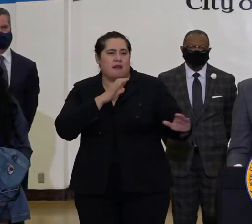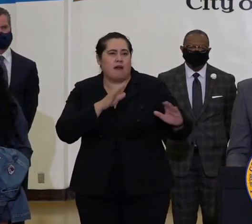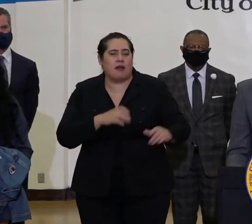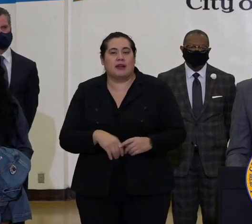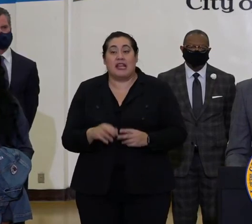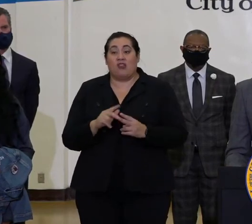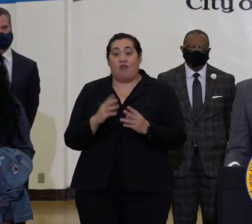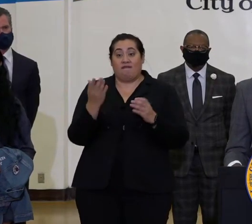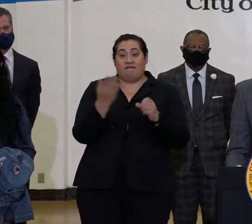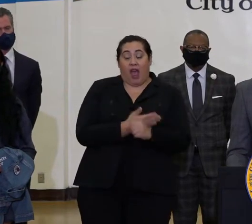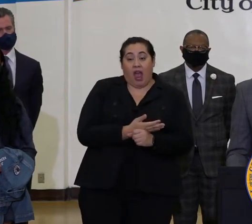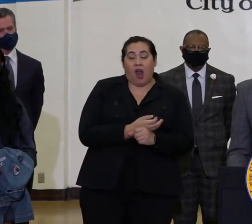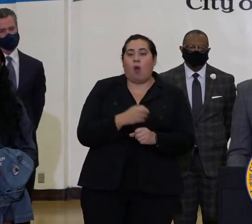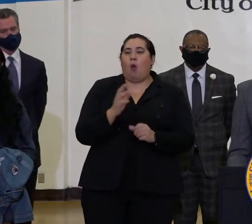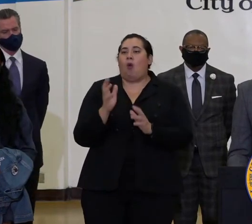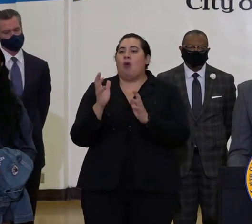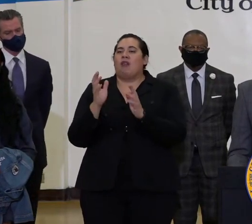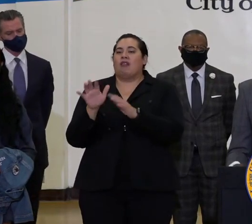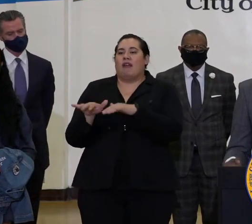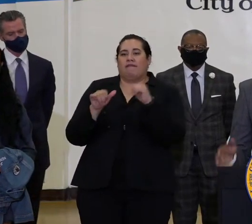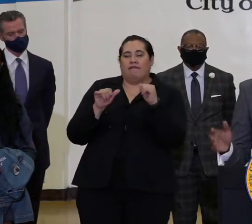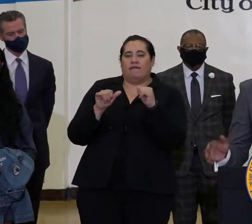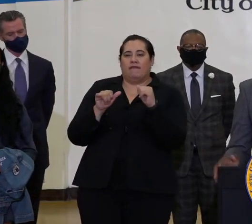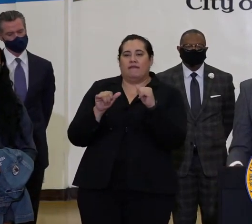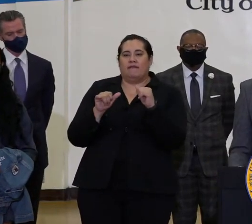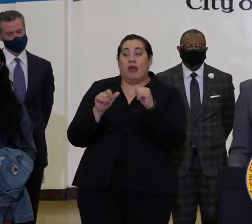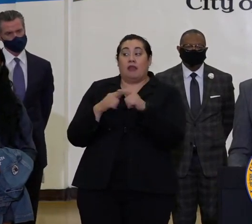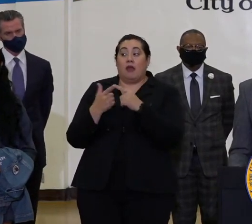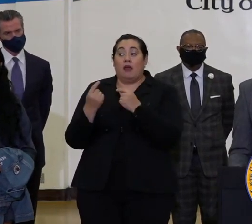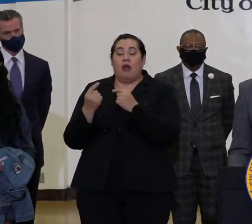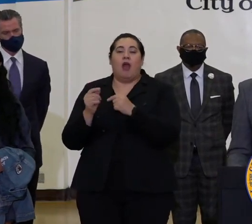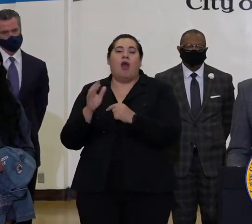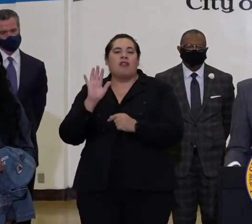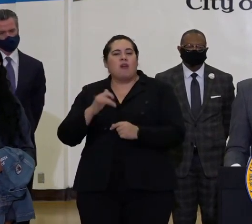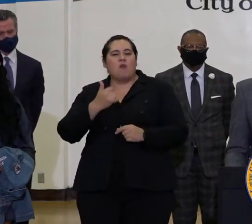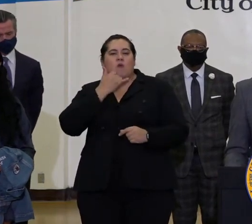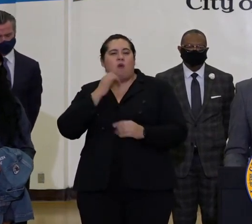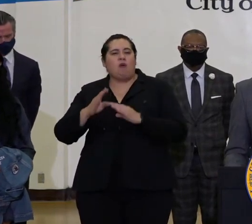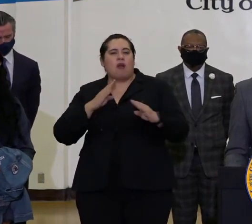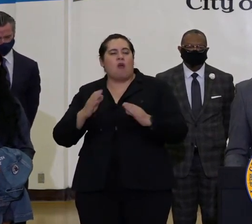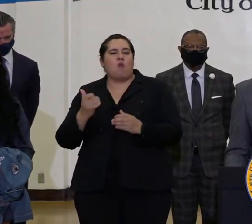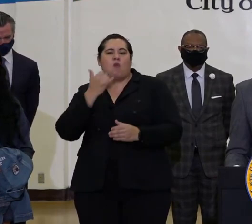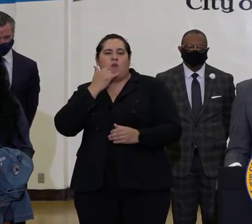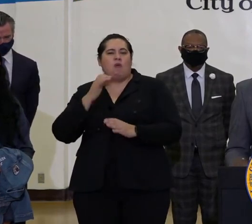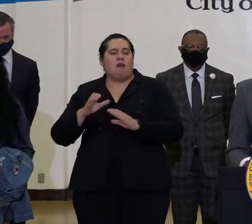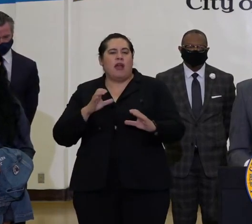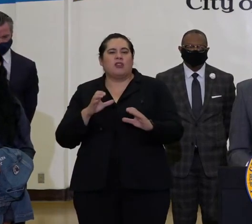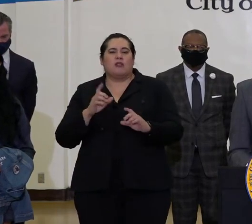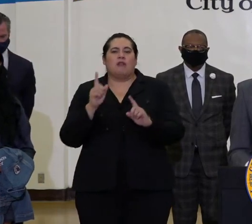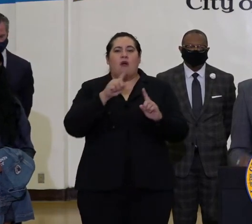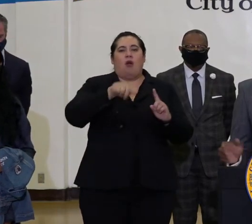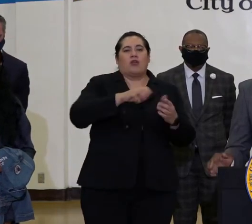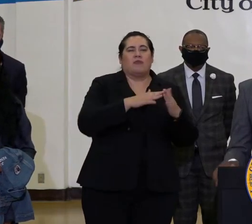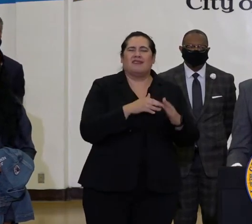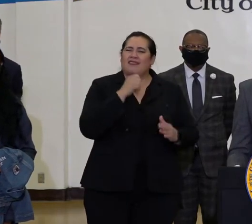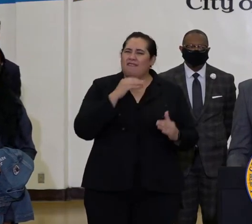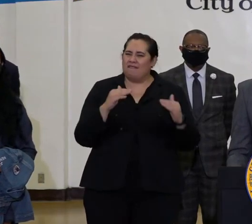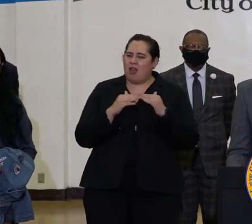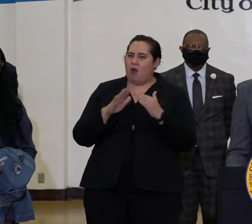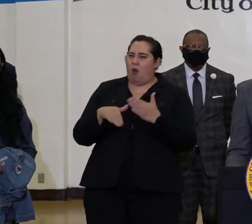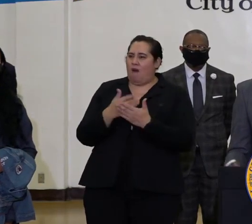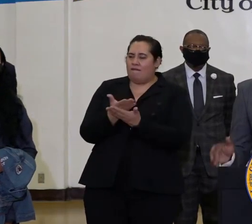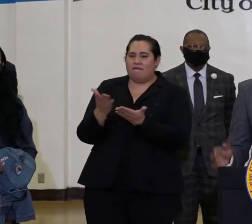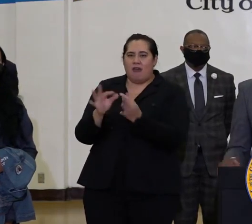been fired or left the department, as I stated, and then take their misconduct to another community. This is unfair to all